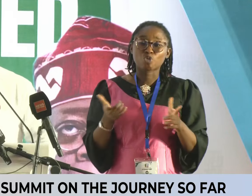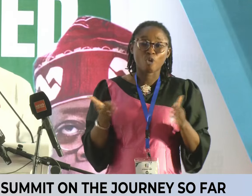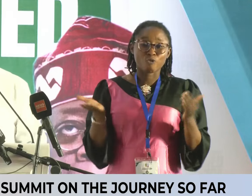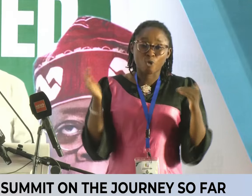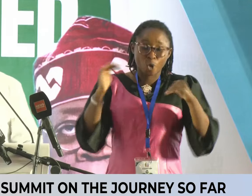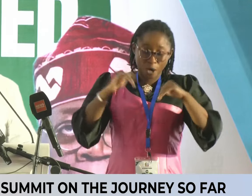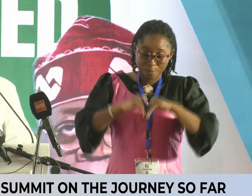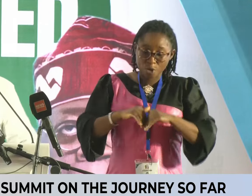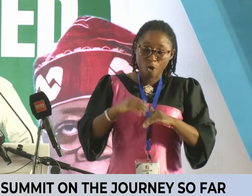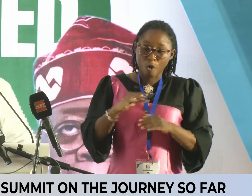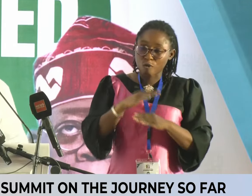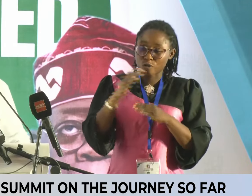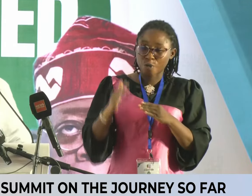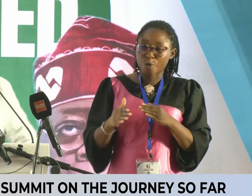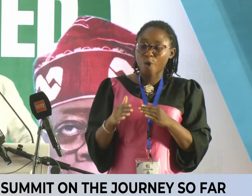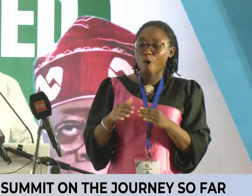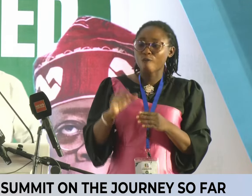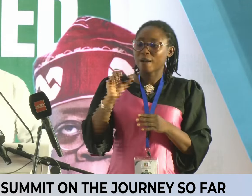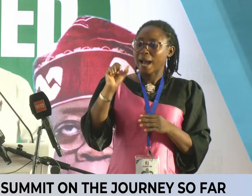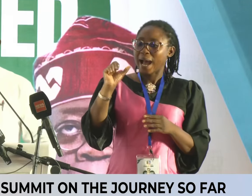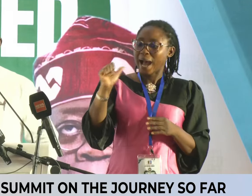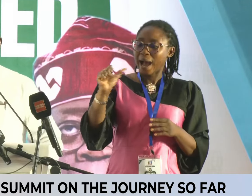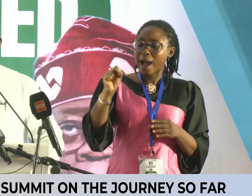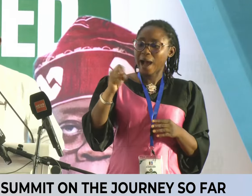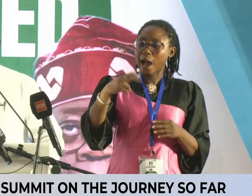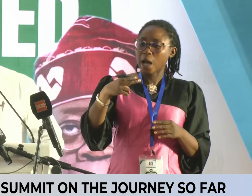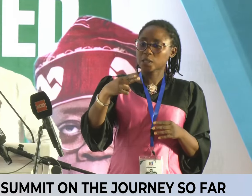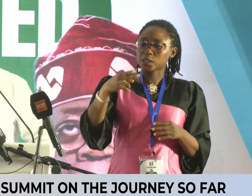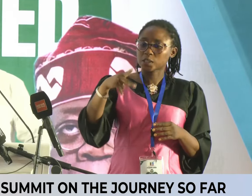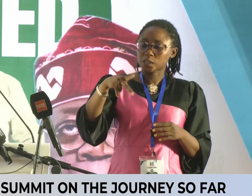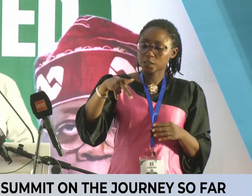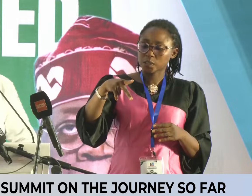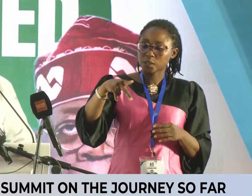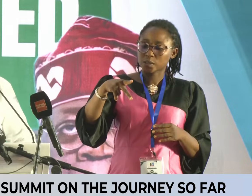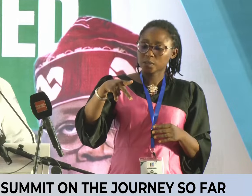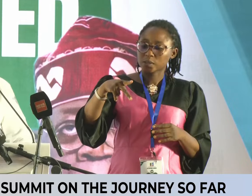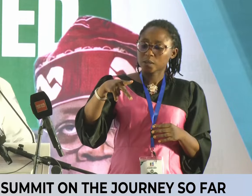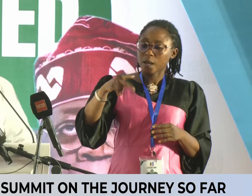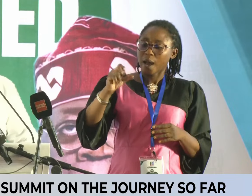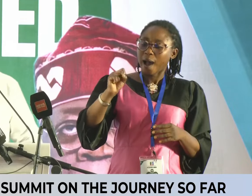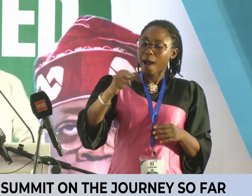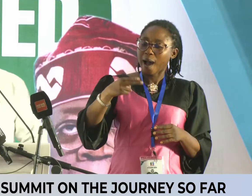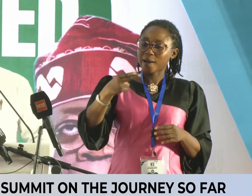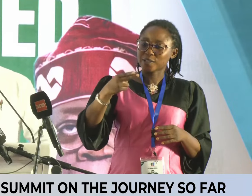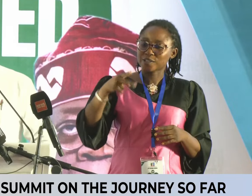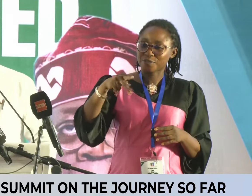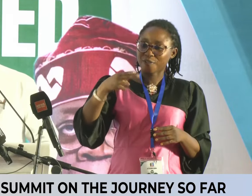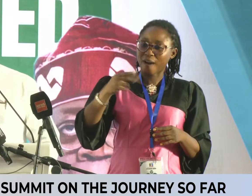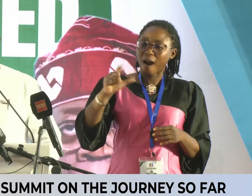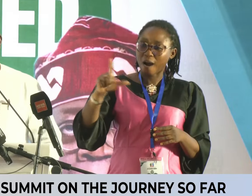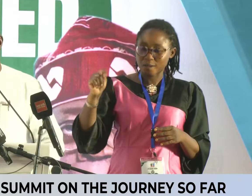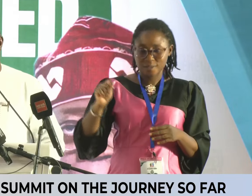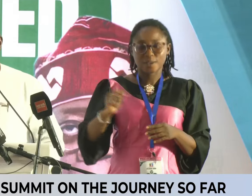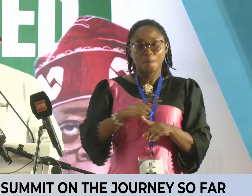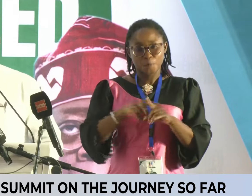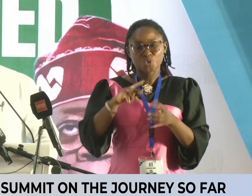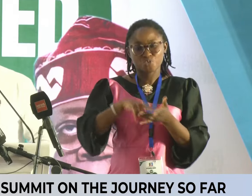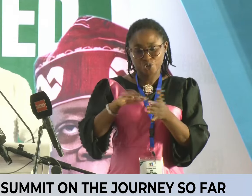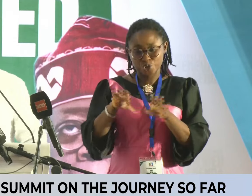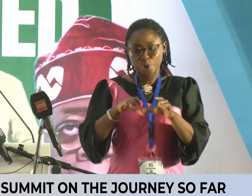completed, asphalt job, and that is being redone by JRB. But from